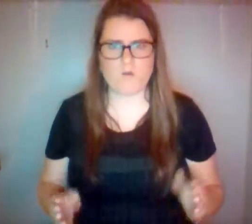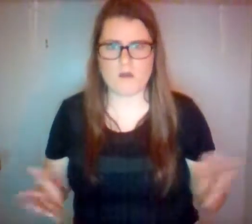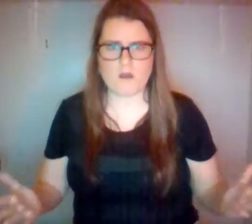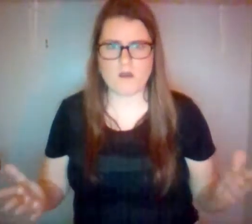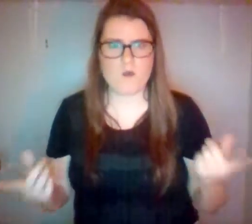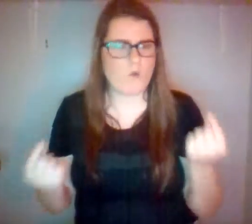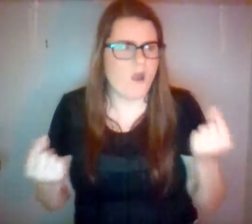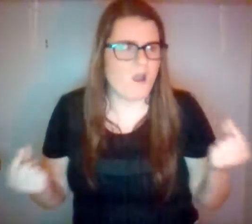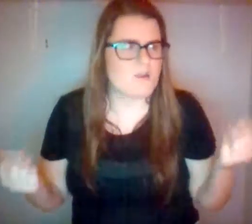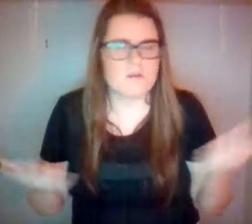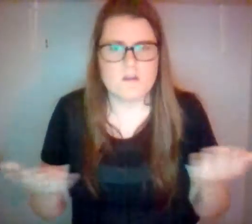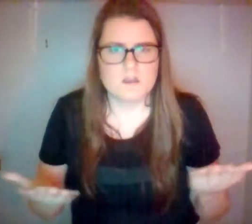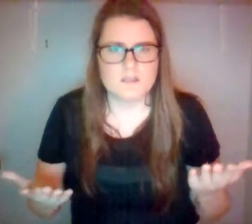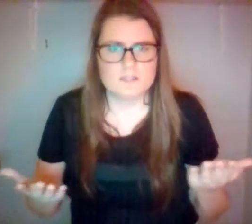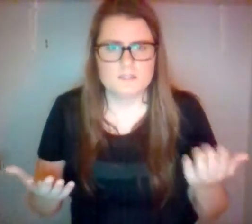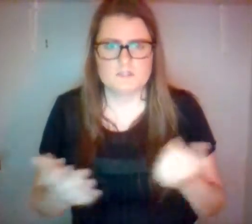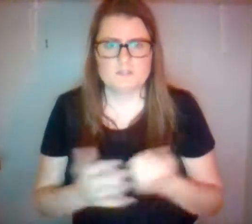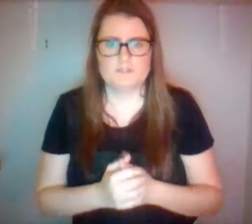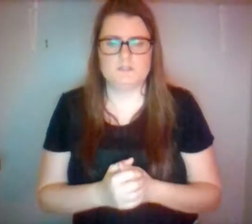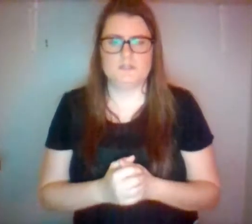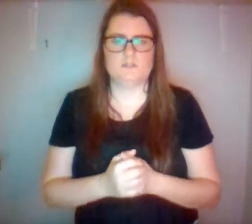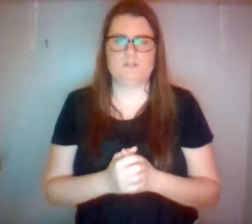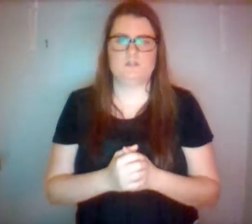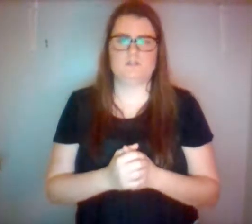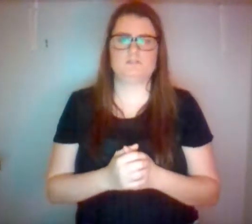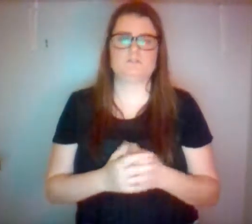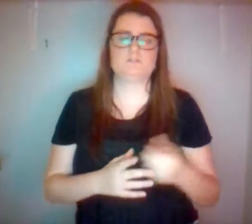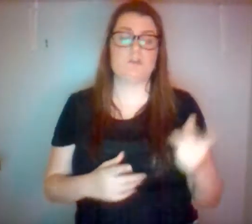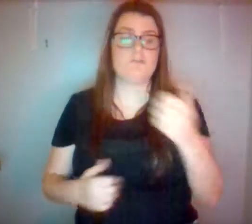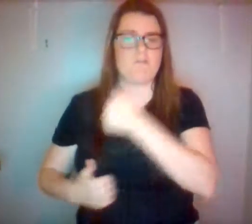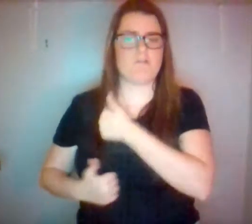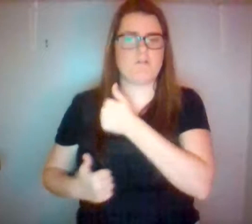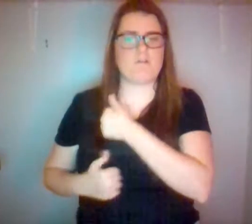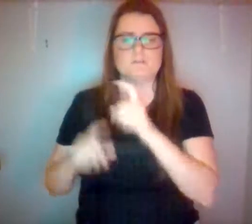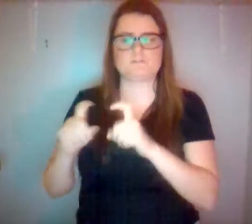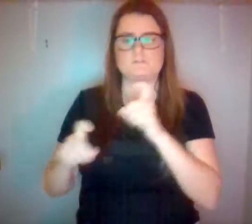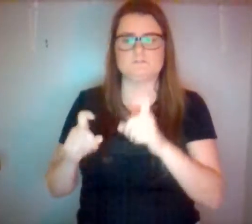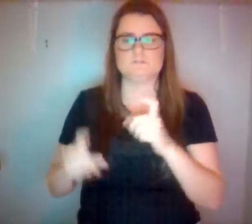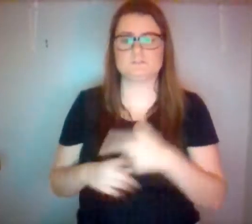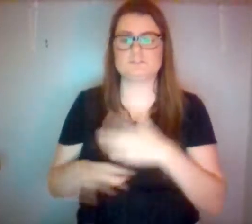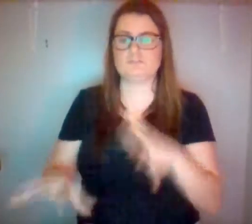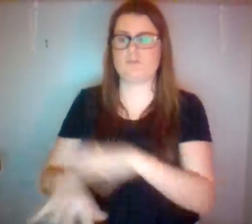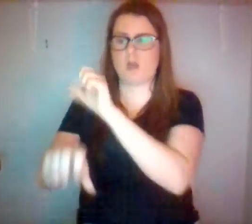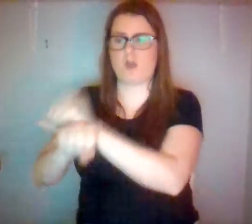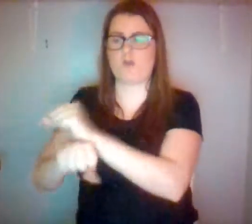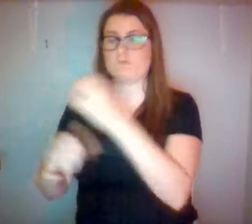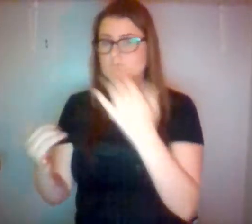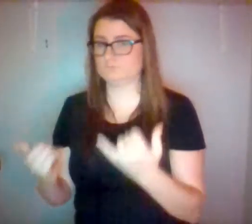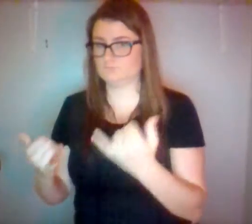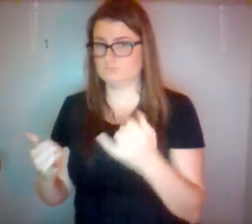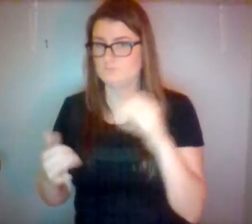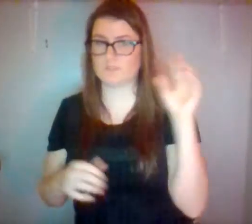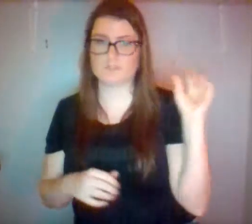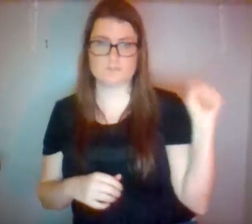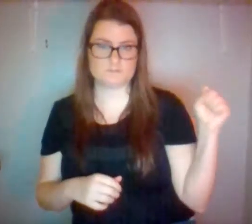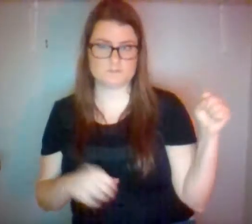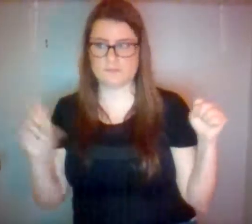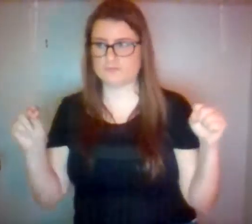Caiaphas. The people are on his side. If we arrest him now, it could start a riot. Send messengers to every religious leader in the